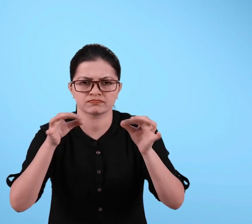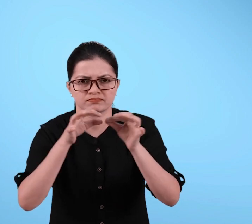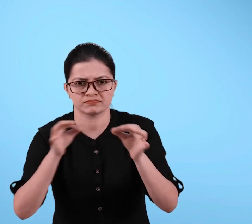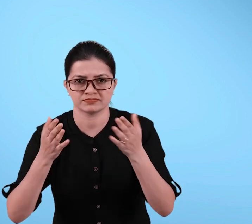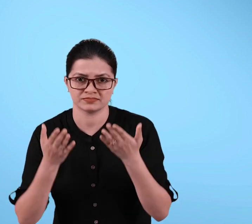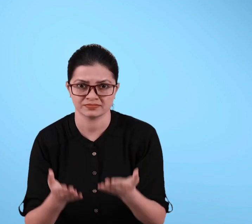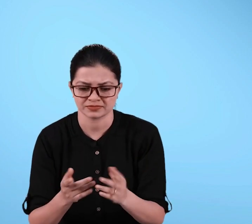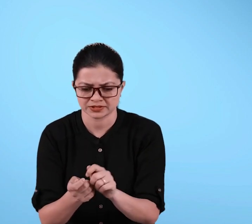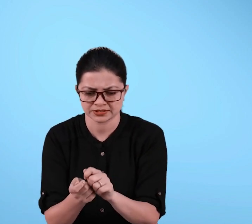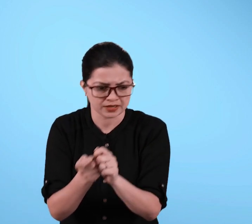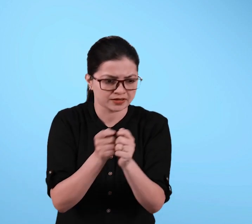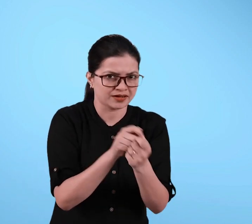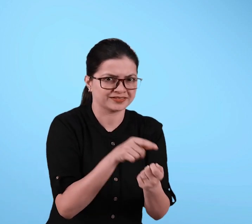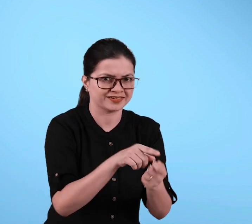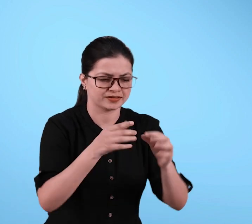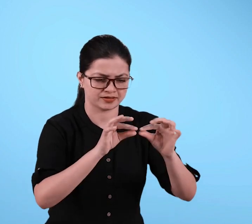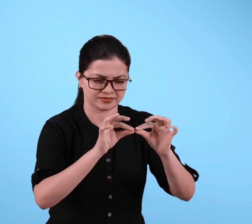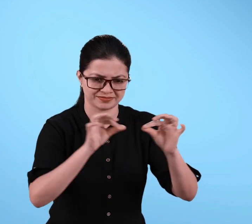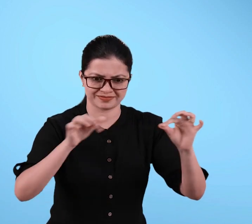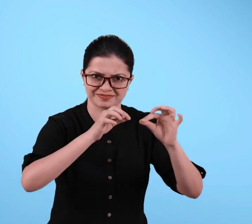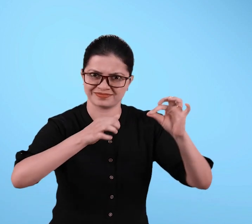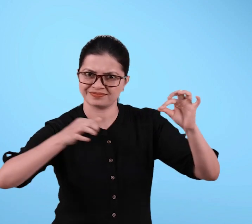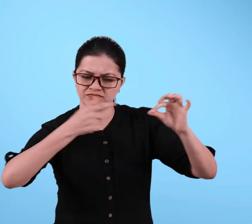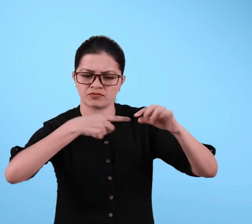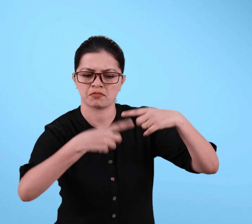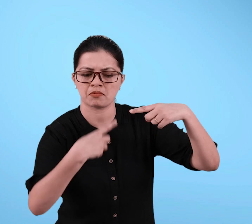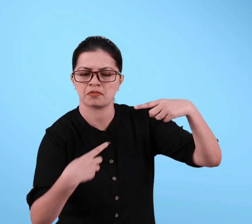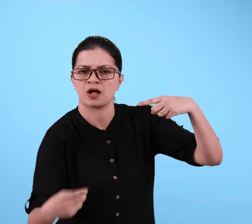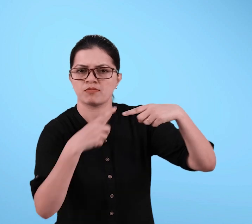Start. with the with the process of process of spinning spinning becomes becomes yarn. yarn.